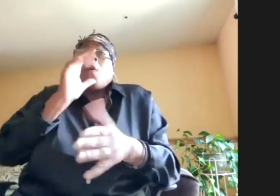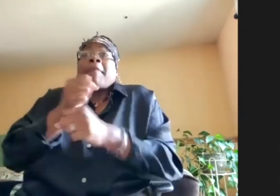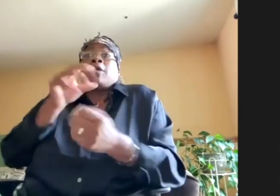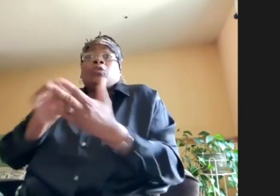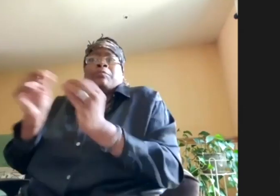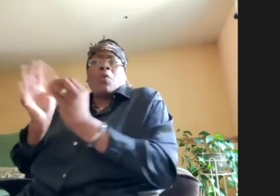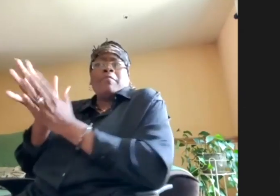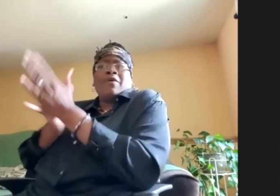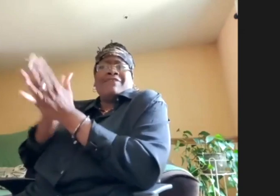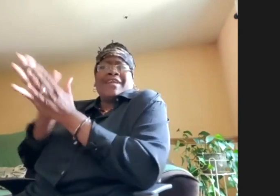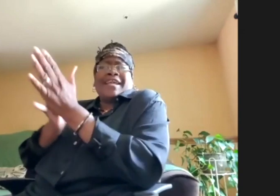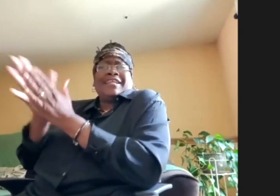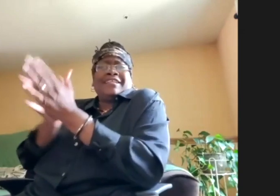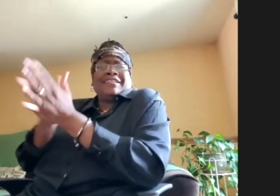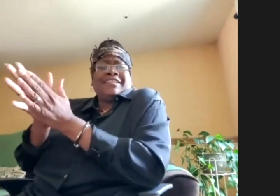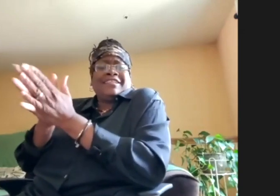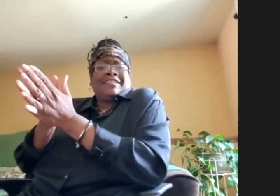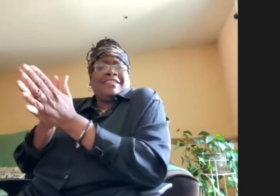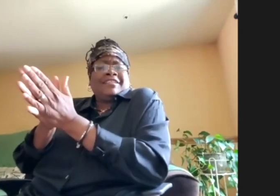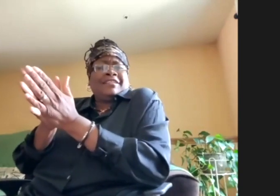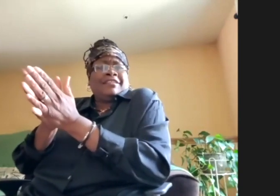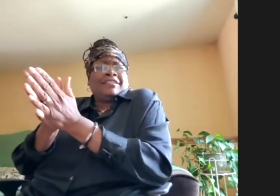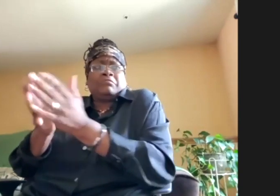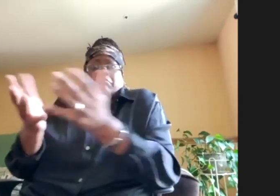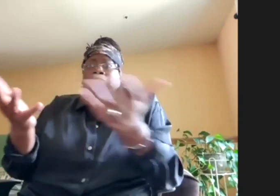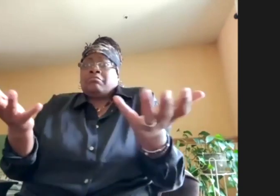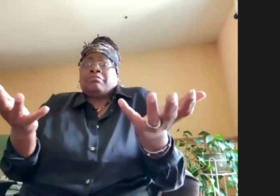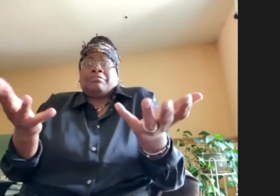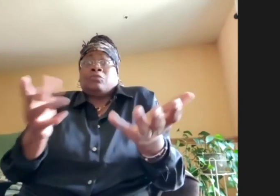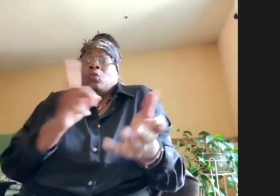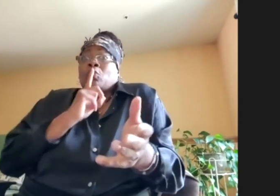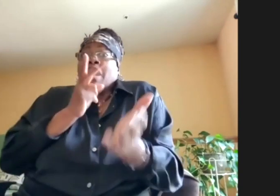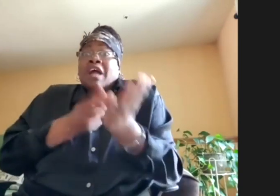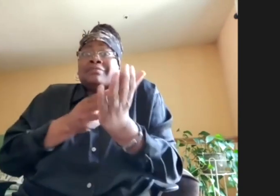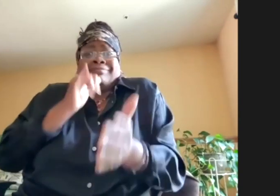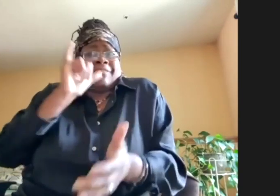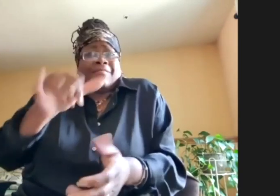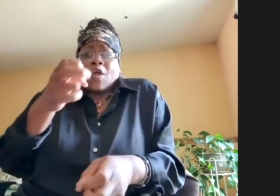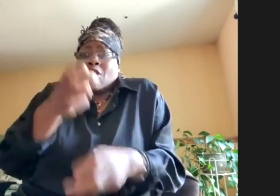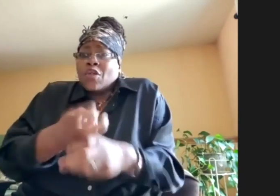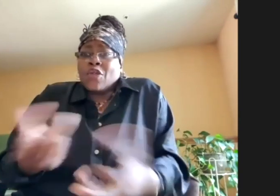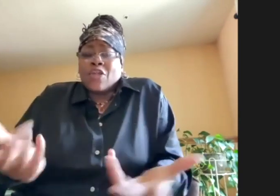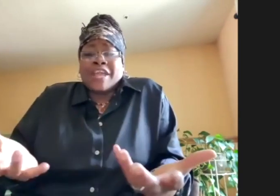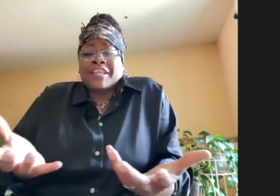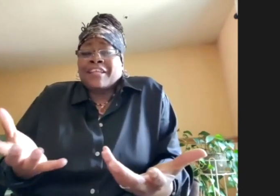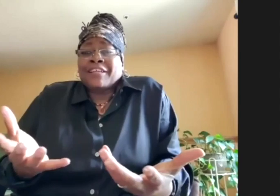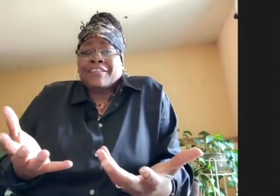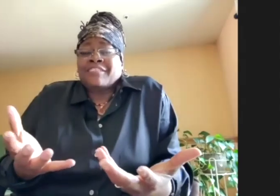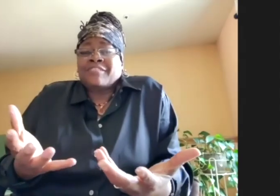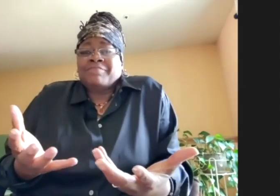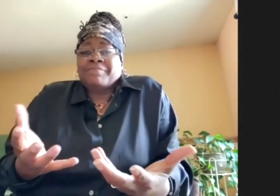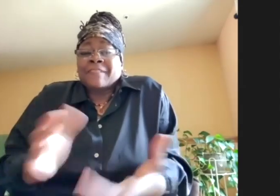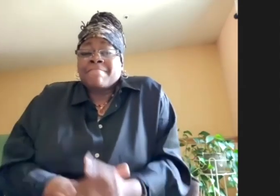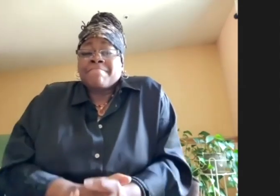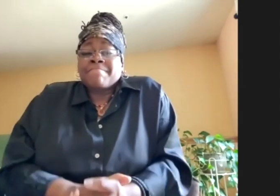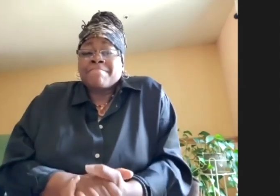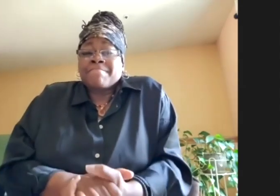students can do the work that they need to do. They just need the motivation, and you're responsible for motivating them. It's not that hard.